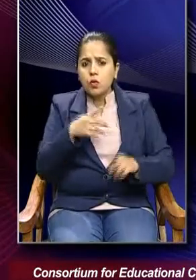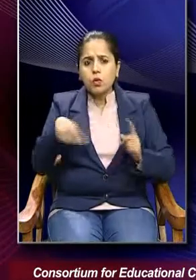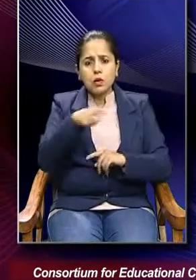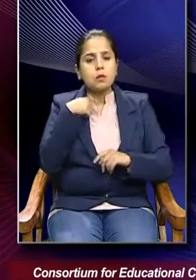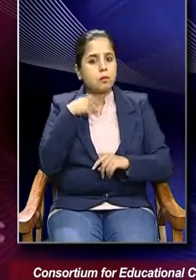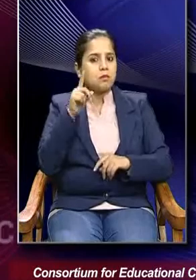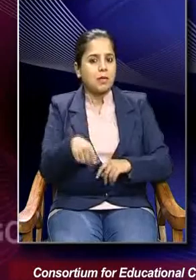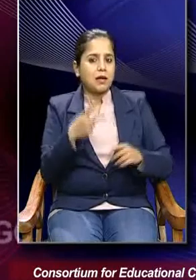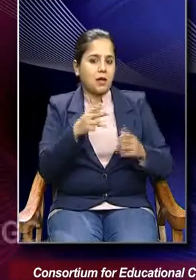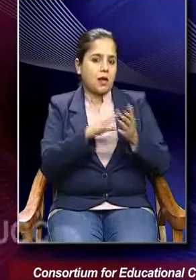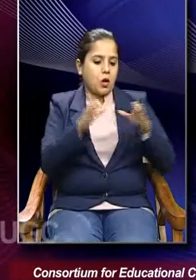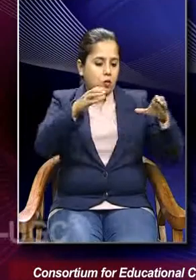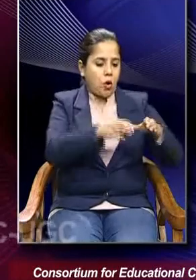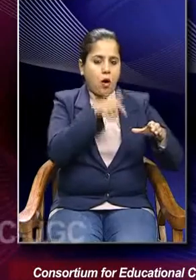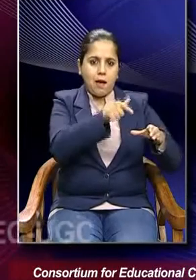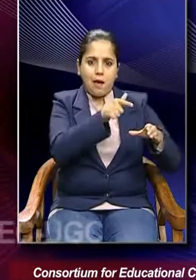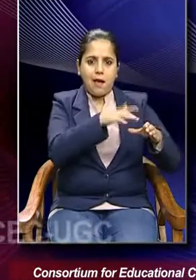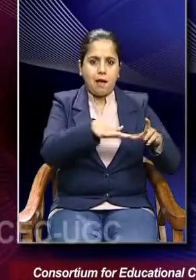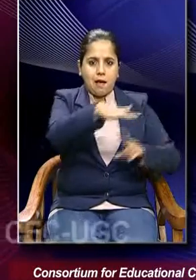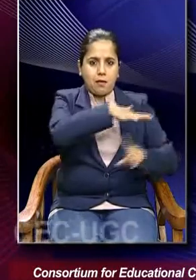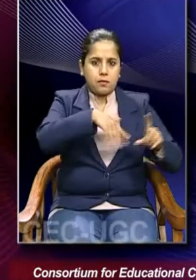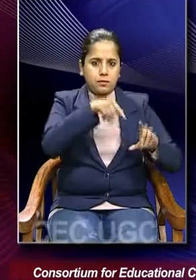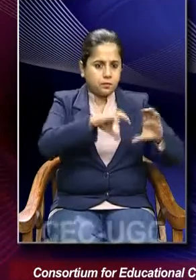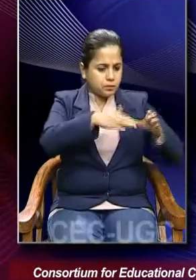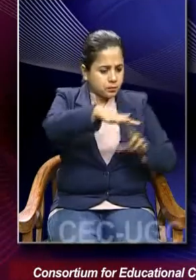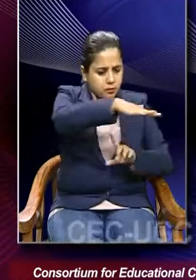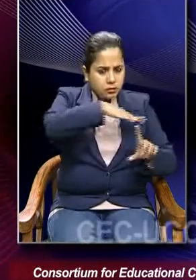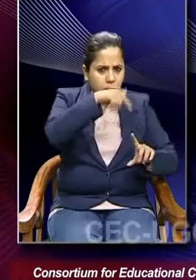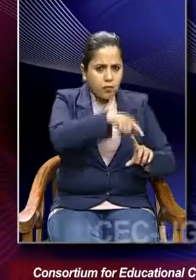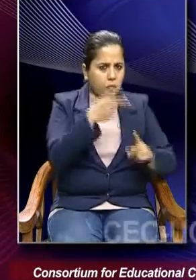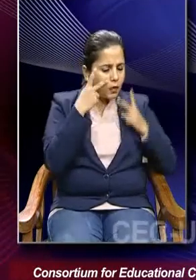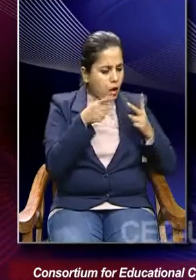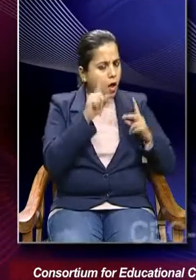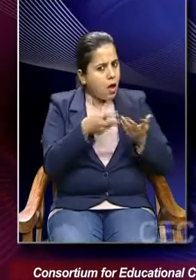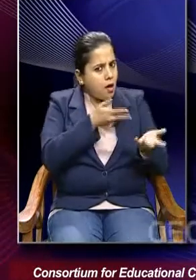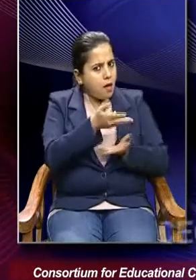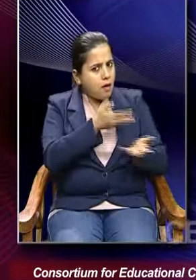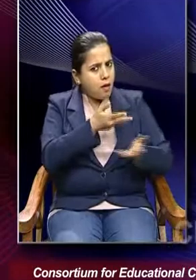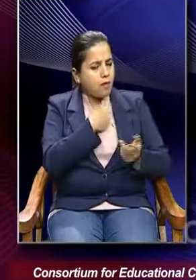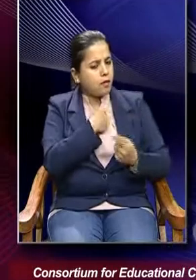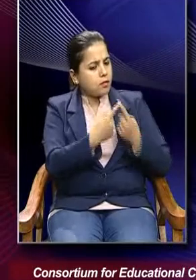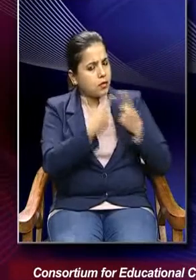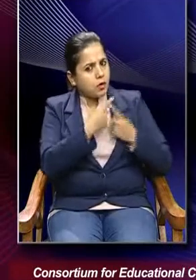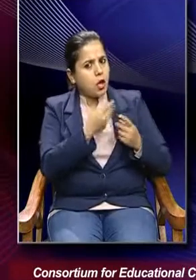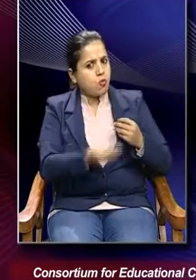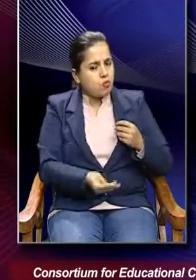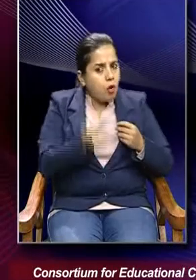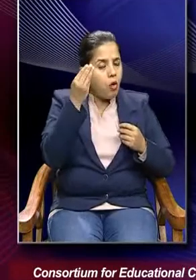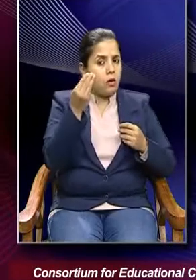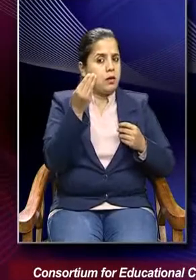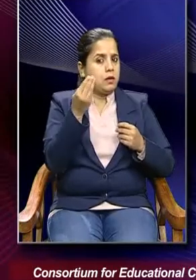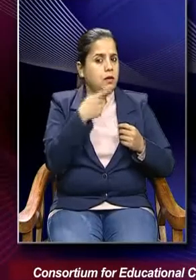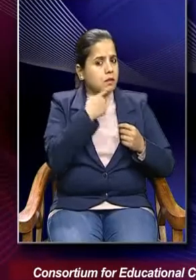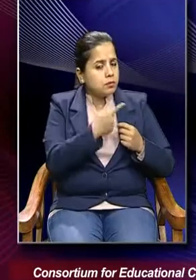at a micro level and try to understand through interaction, through say more kind